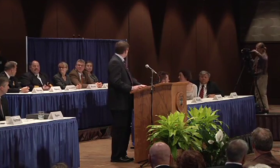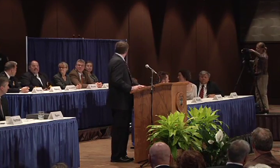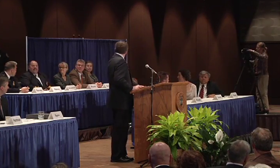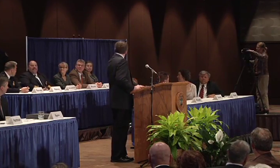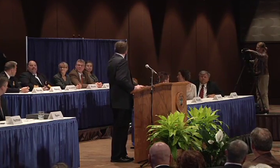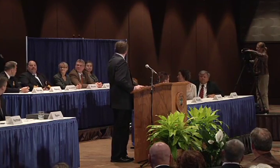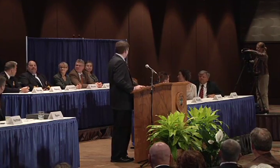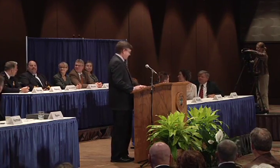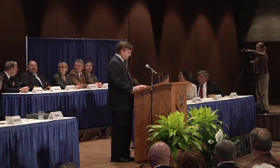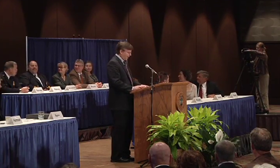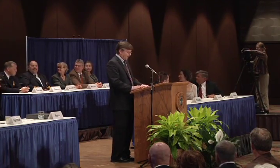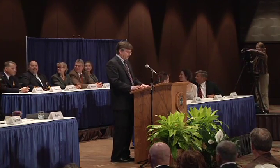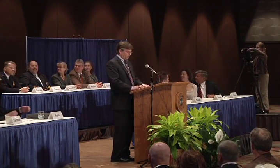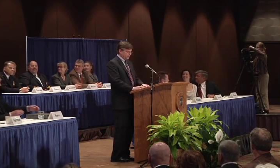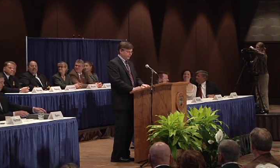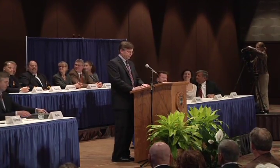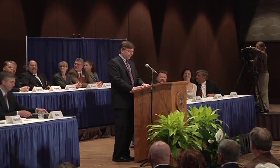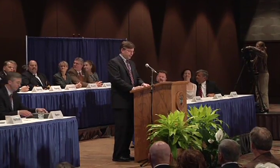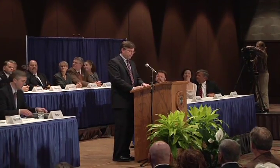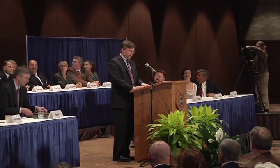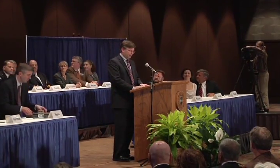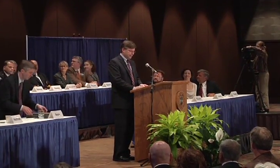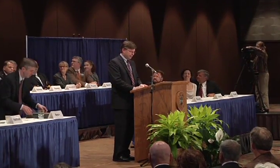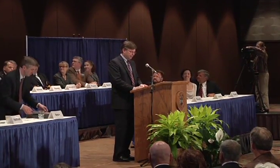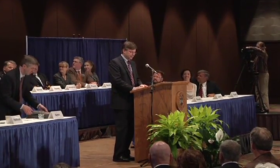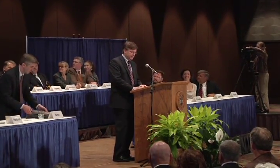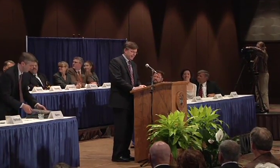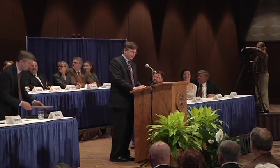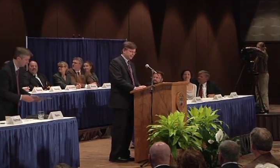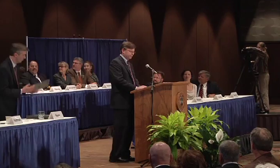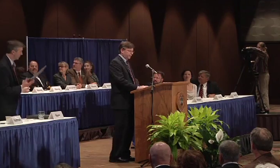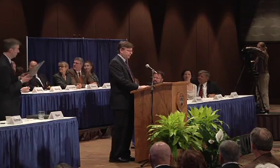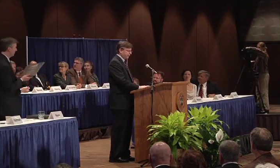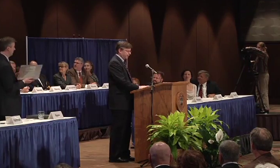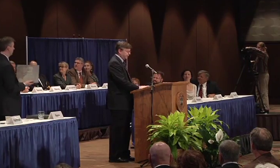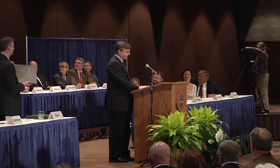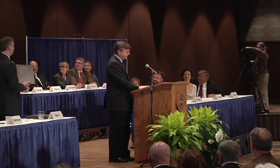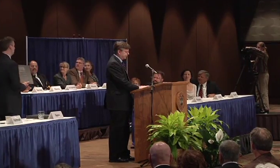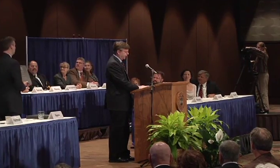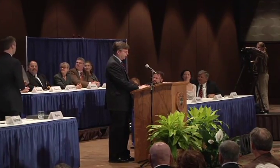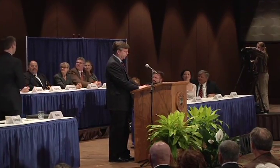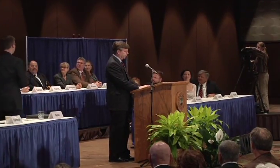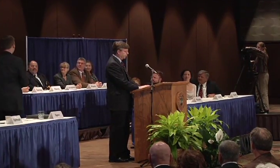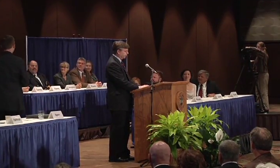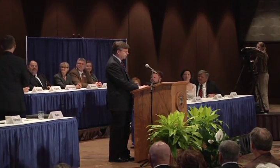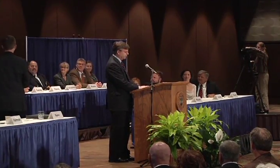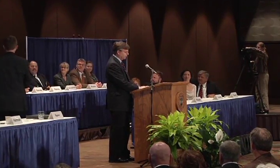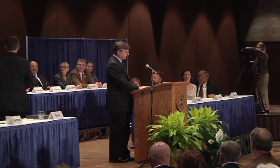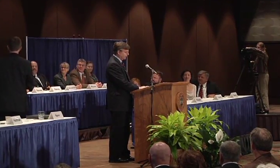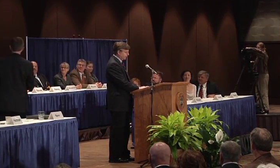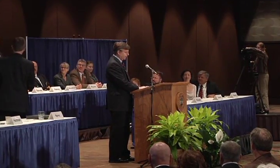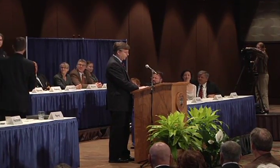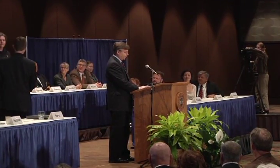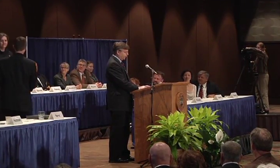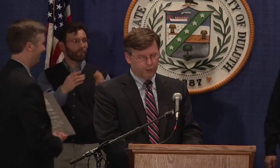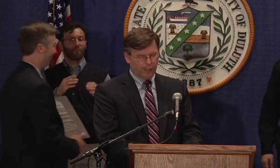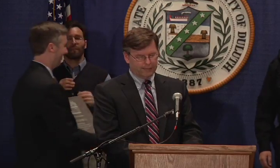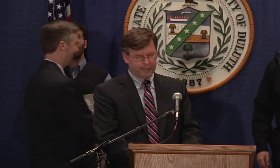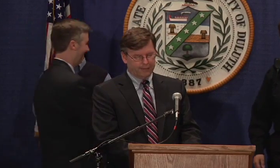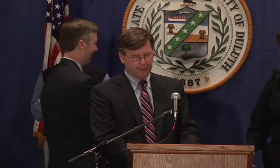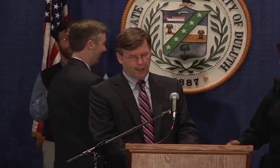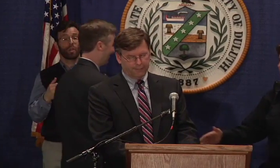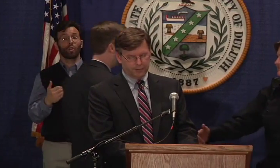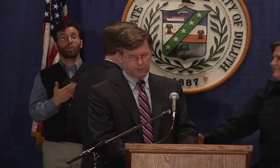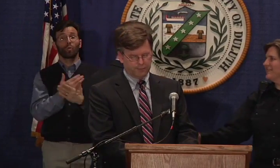Monica works in the fire department as a multi-talented firefighter and technology guru. When the new